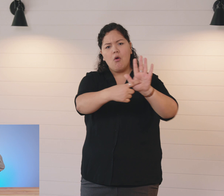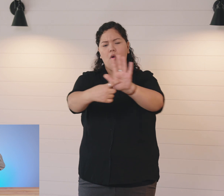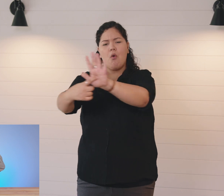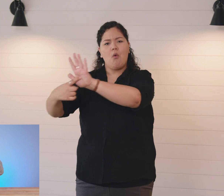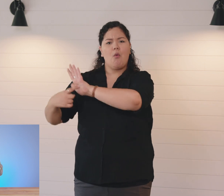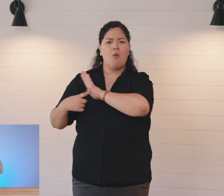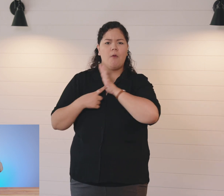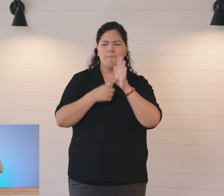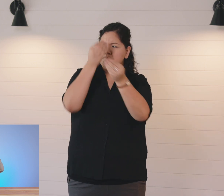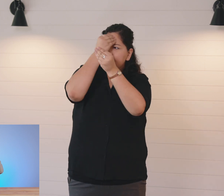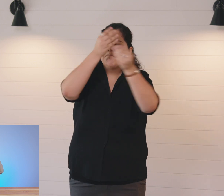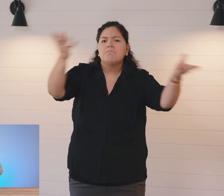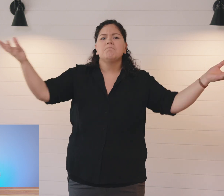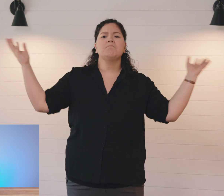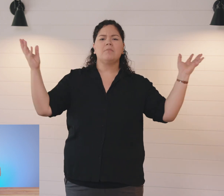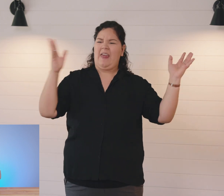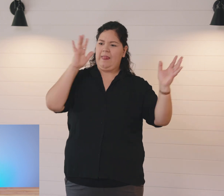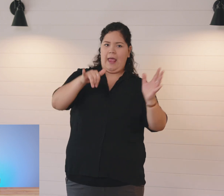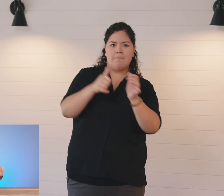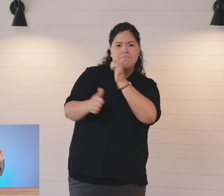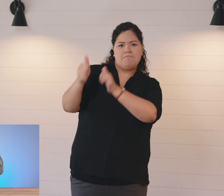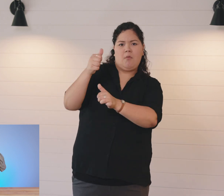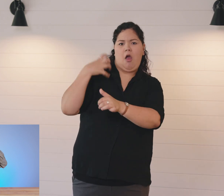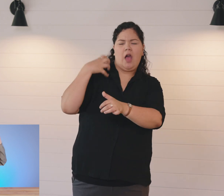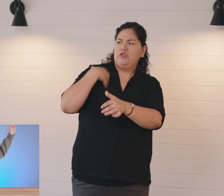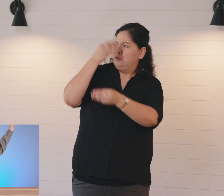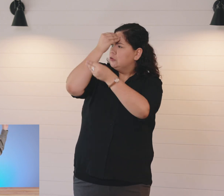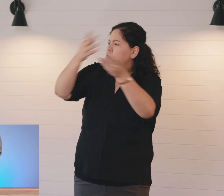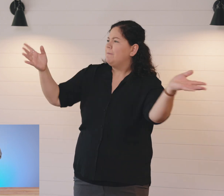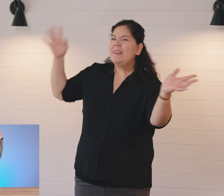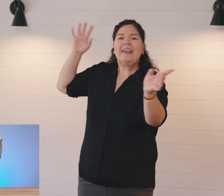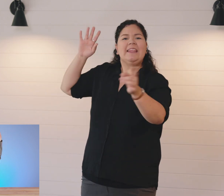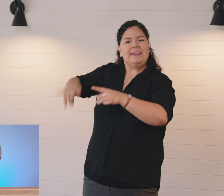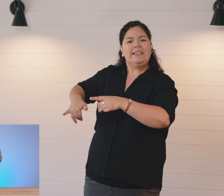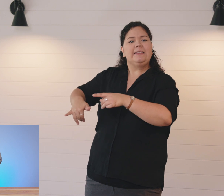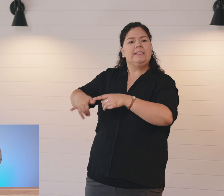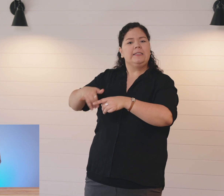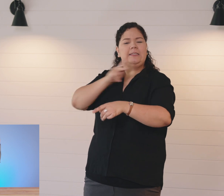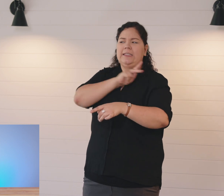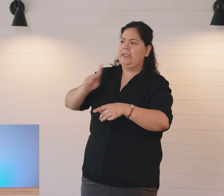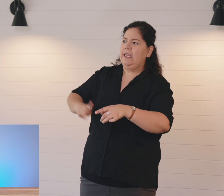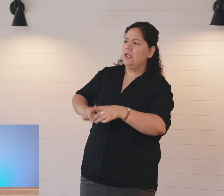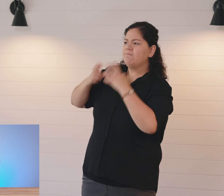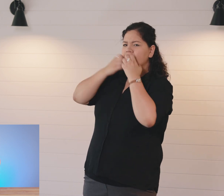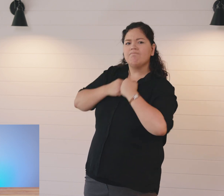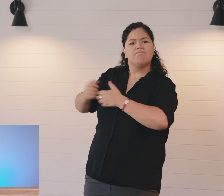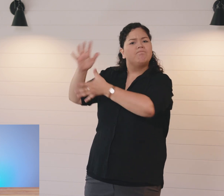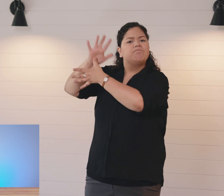him it proclaimed by the noble leading the horse that this is what the king does for those he delights to